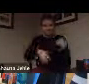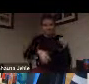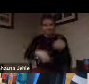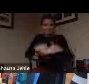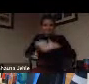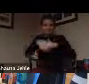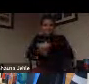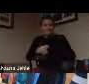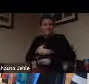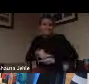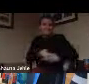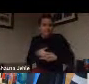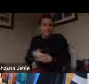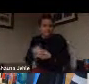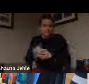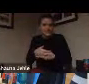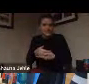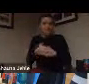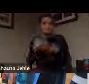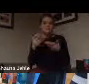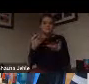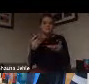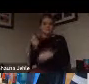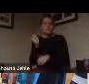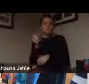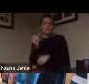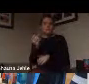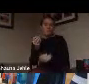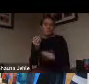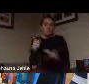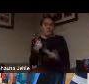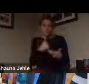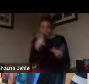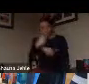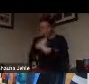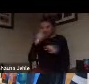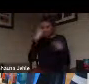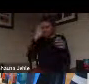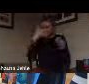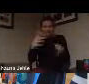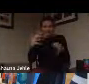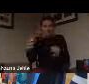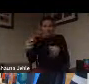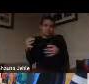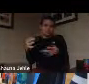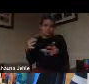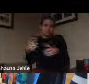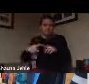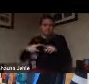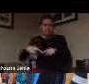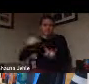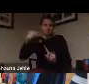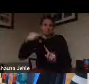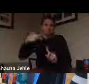so we were sort of making decisions based on, where that time frame was going to end